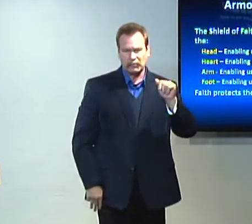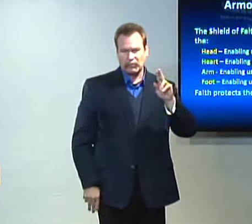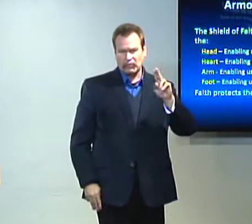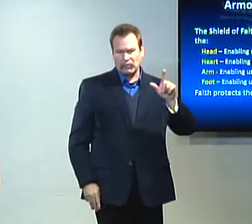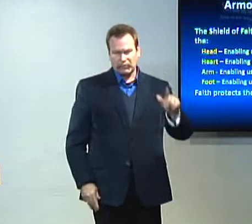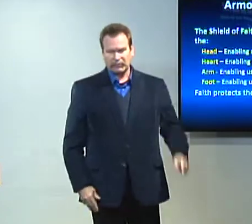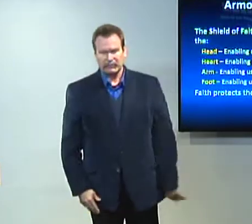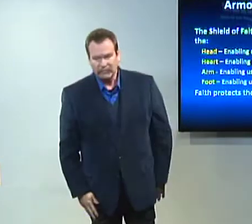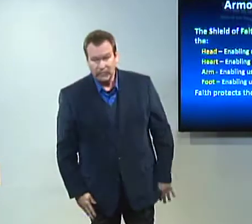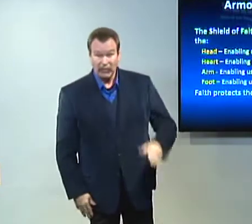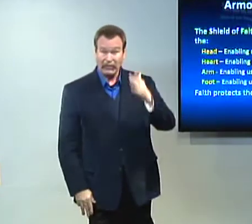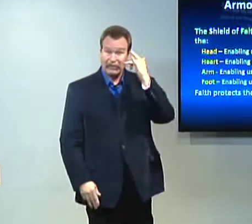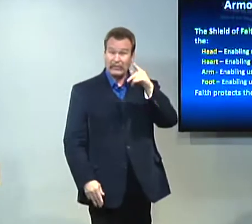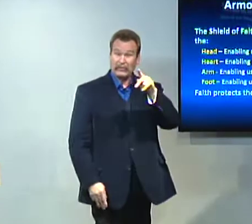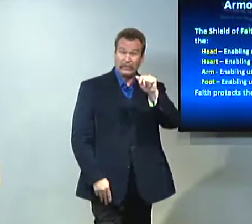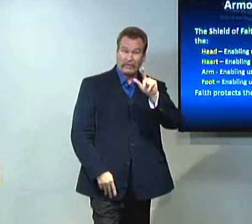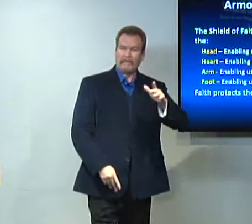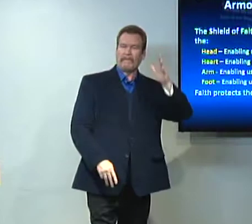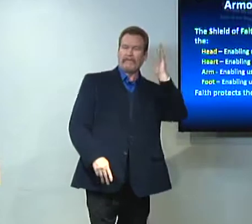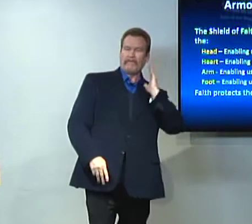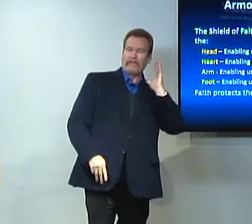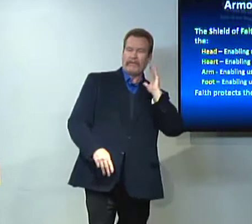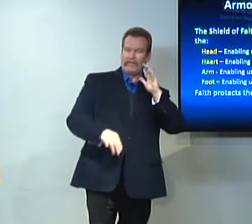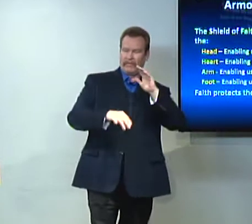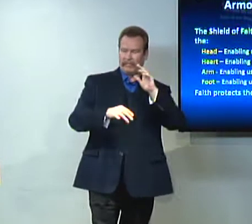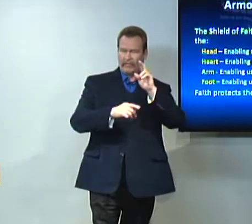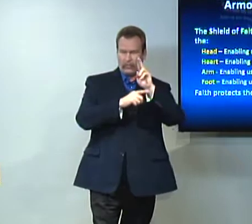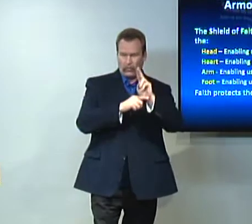were angry at Paul. They wanted him dead.